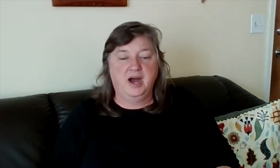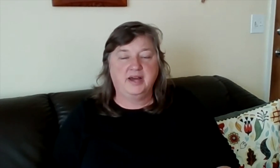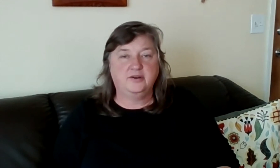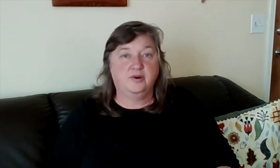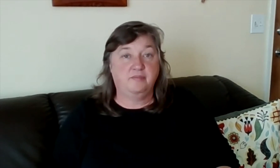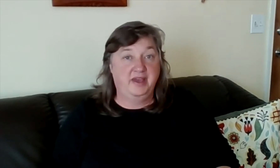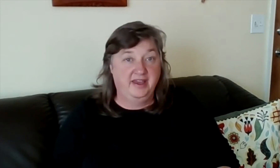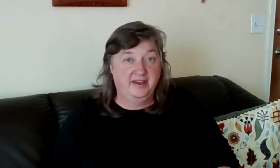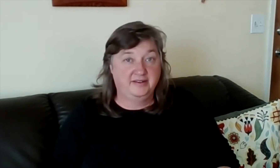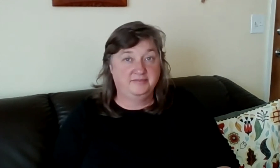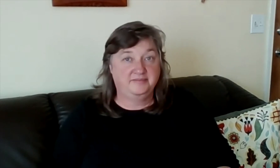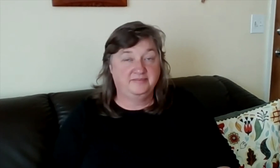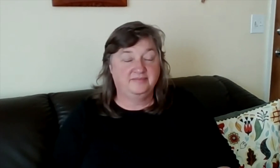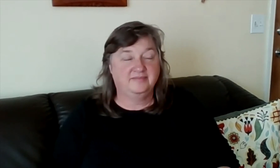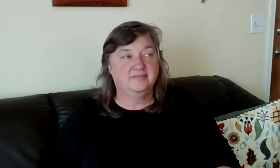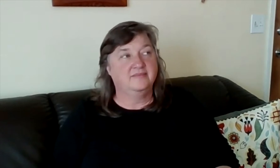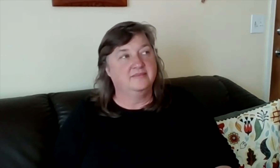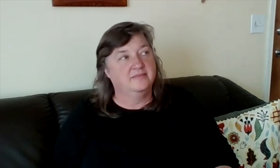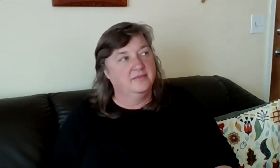Pot or pan.